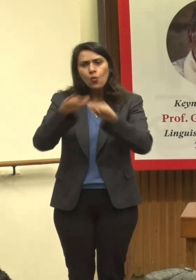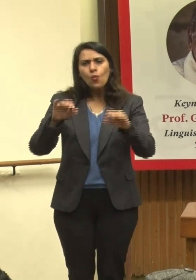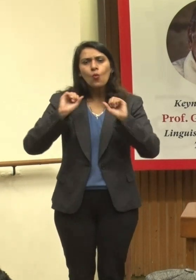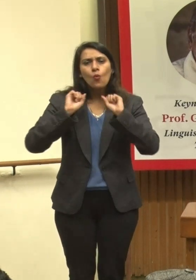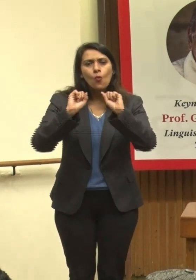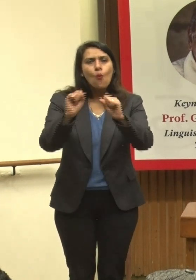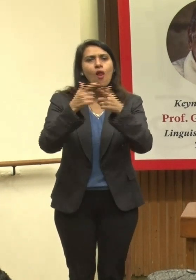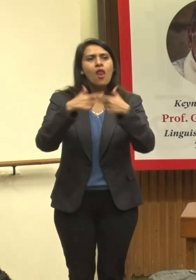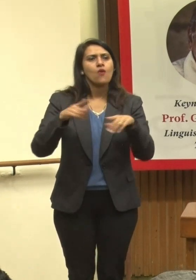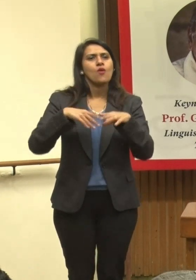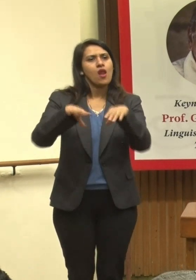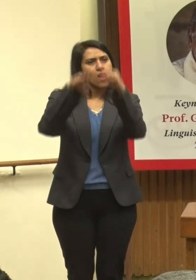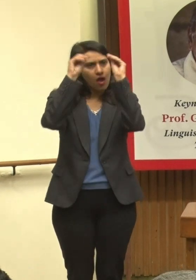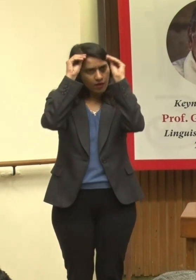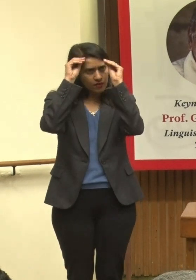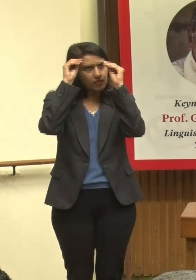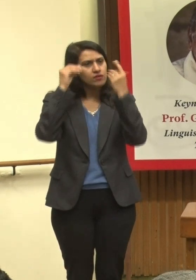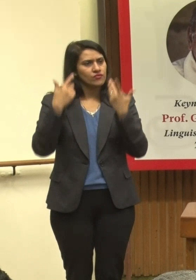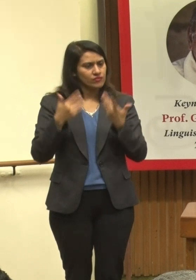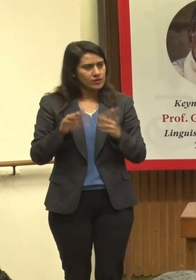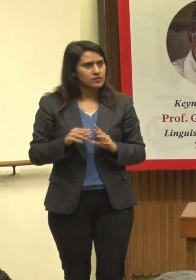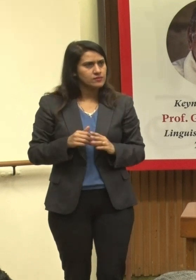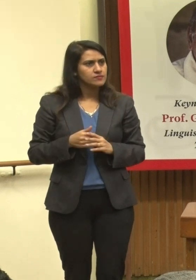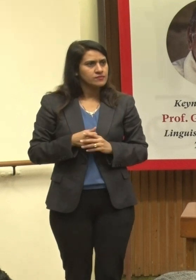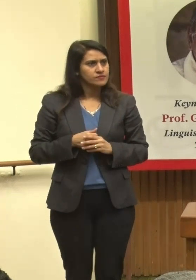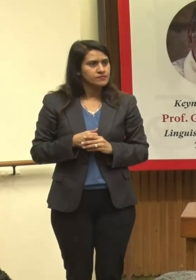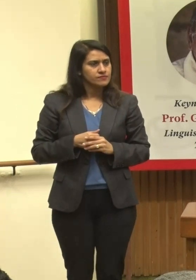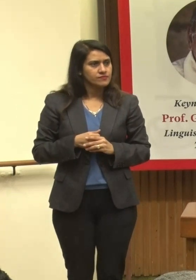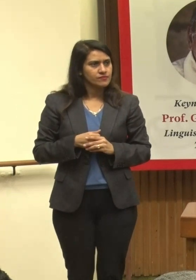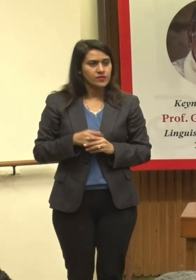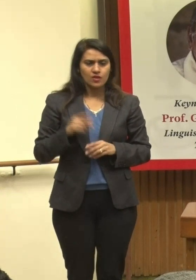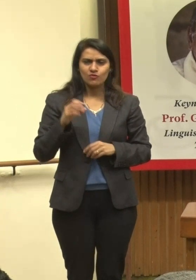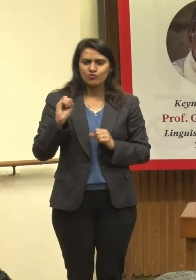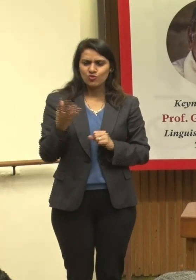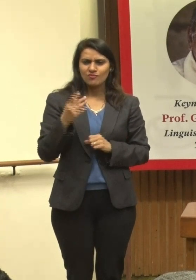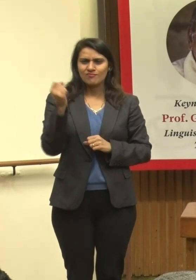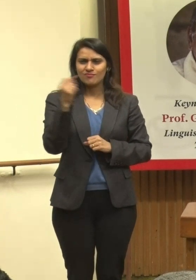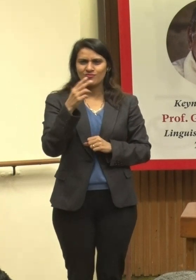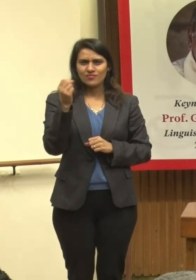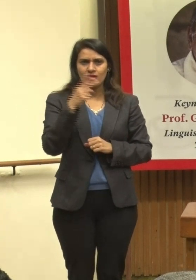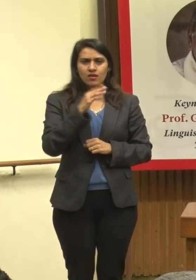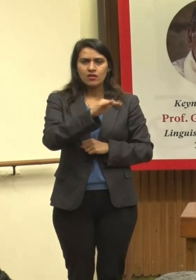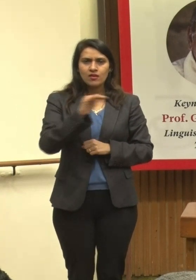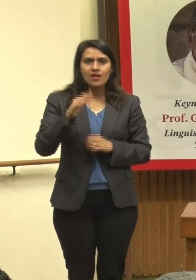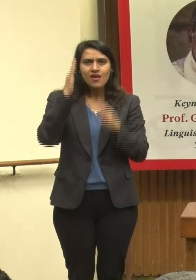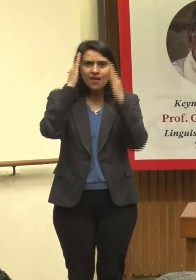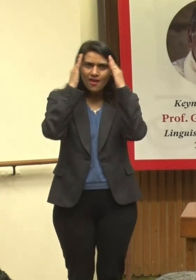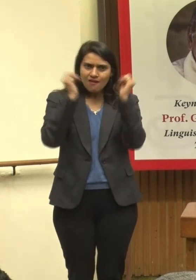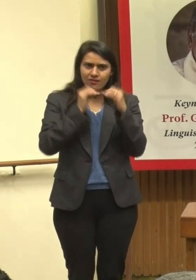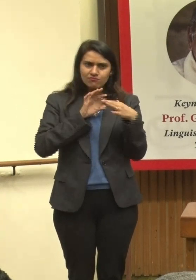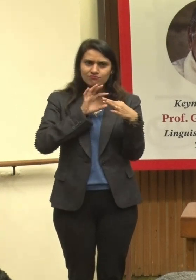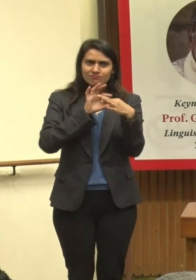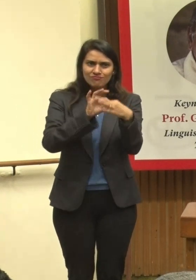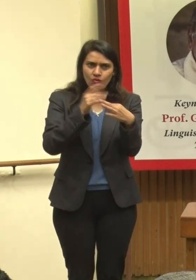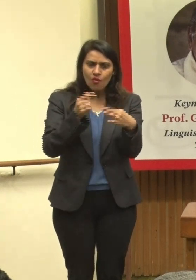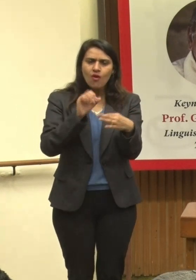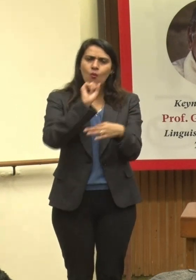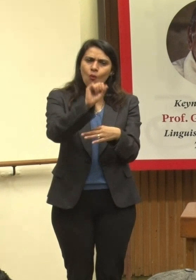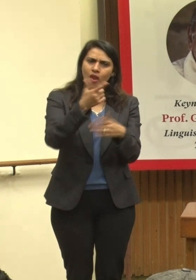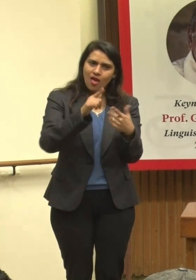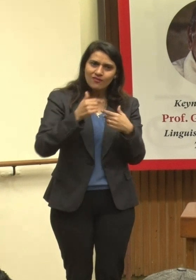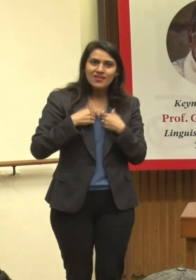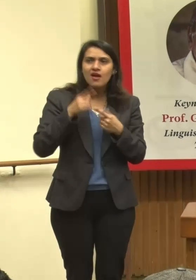children, and then in the first few months, the children feel comfortable that the teacher speaks my